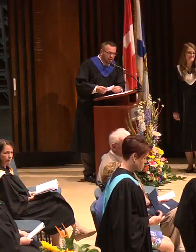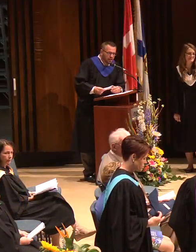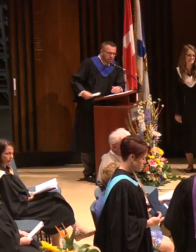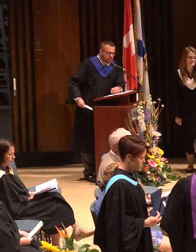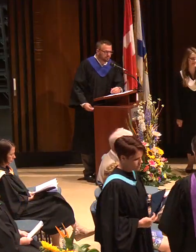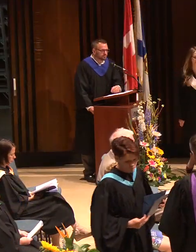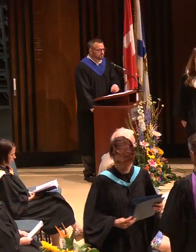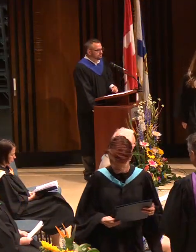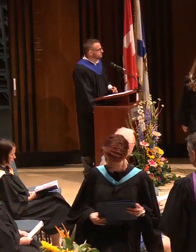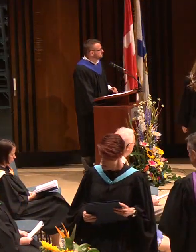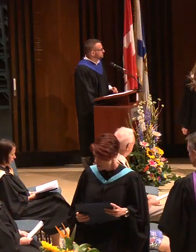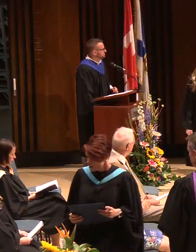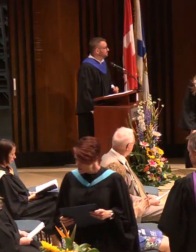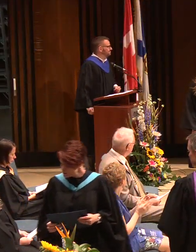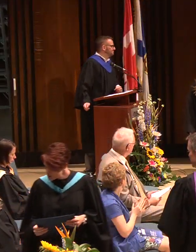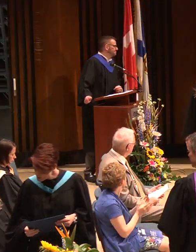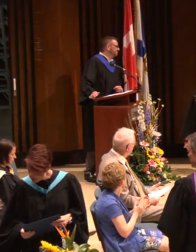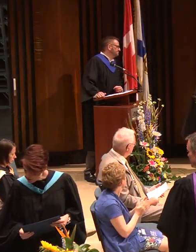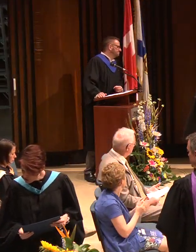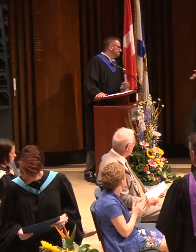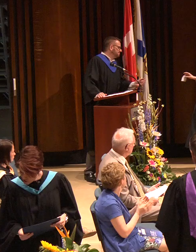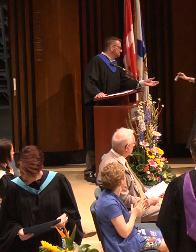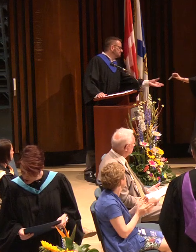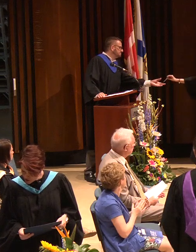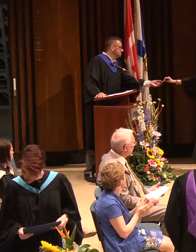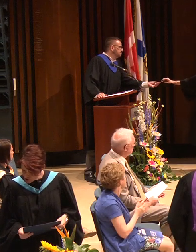Georgina Harnish.